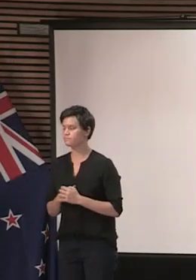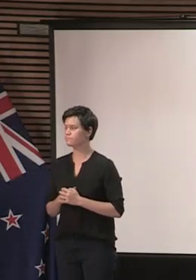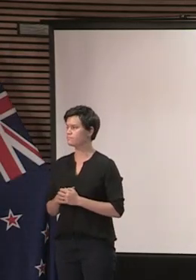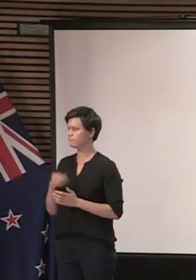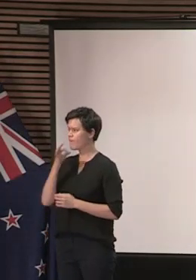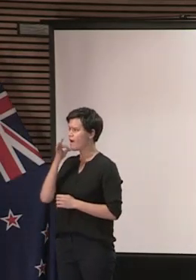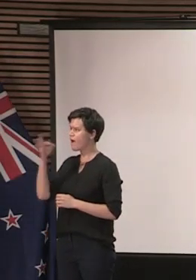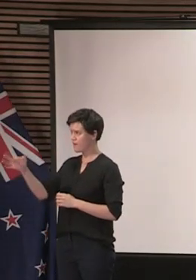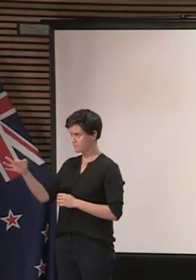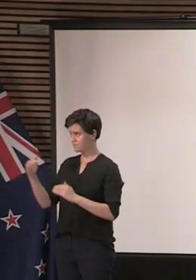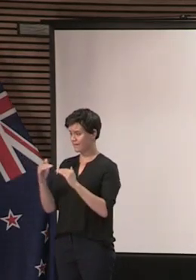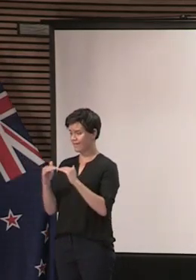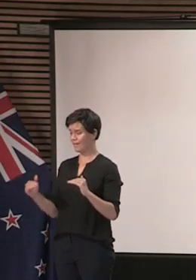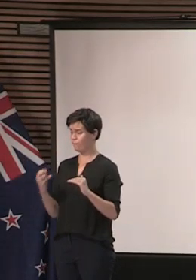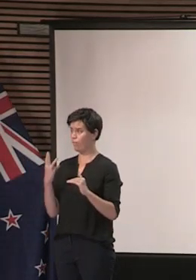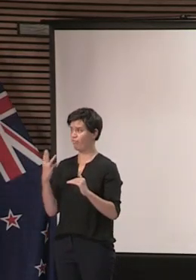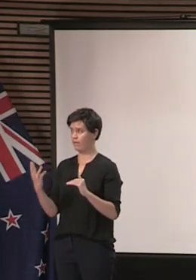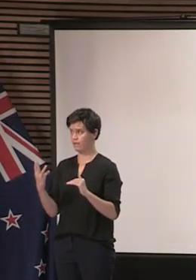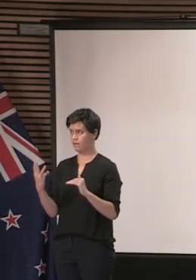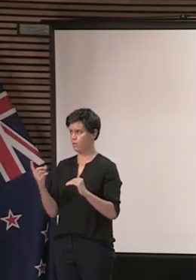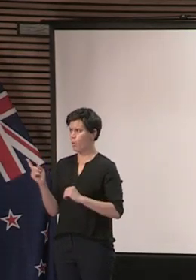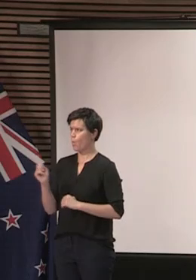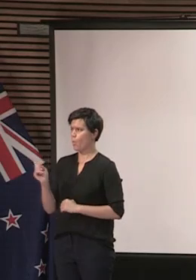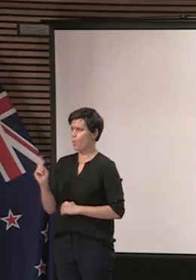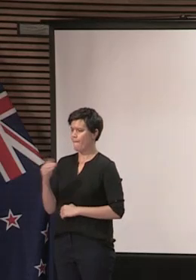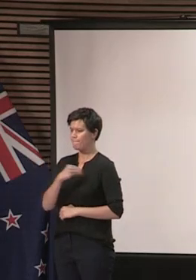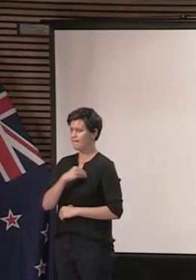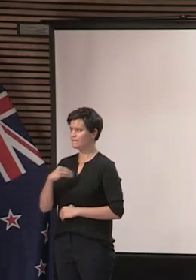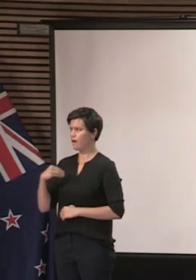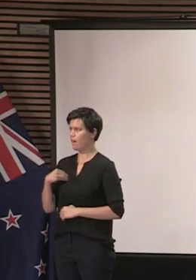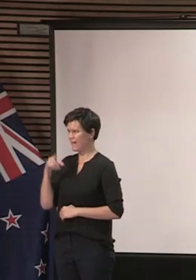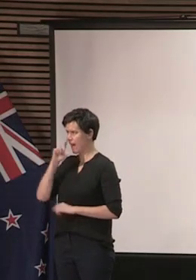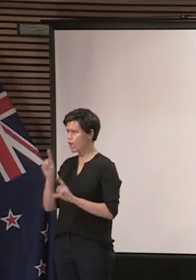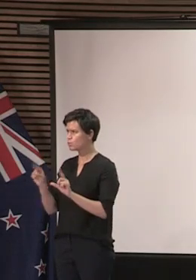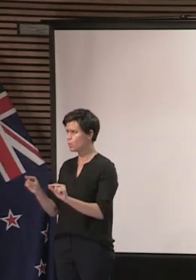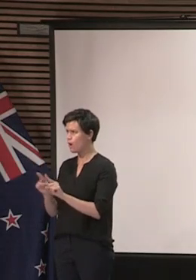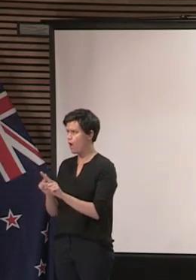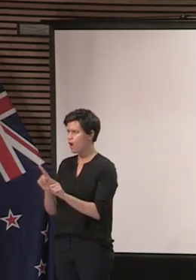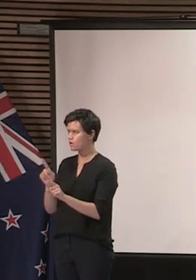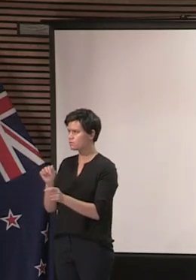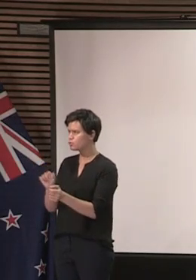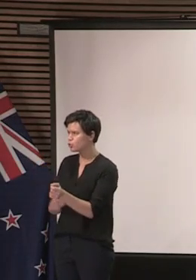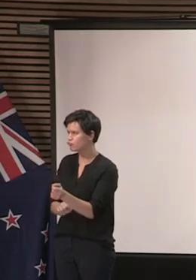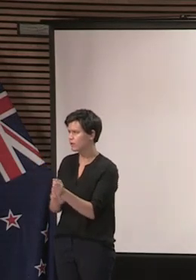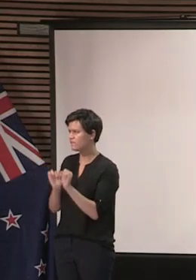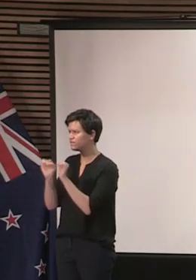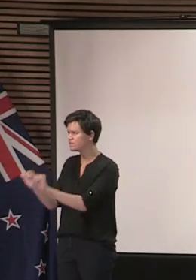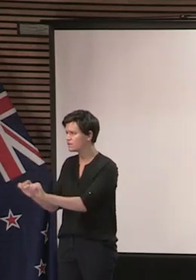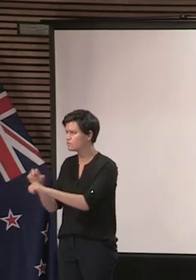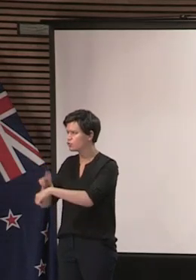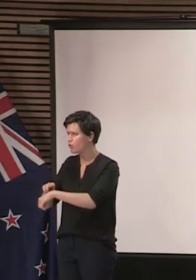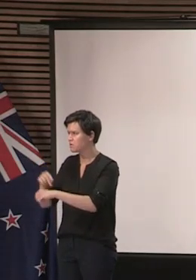level 3, and what is the situation with elective surgery and kind of catch-up work that would have to be done along in the wider health